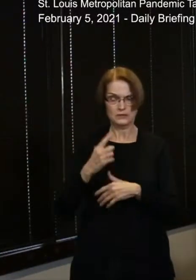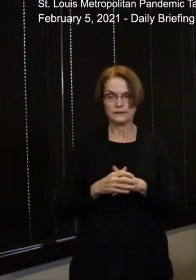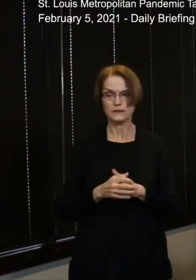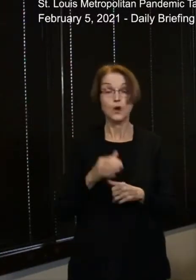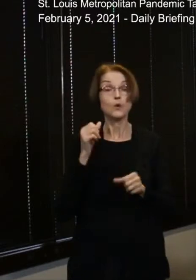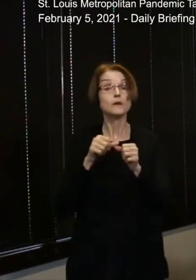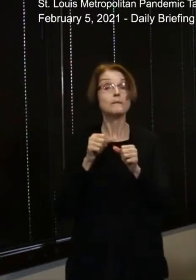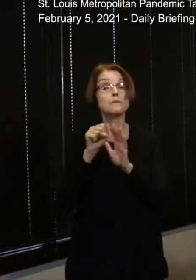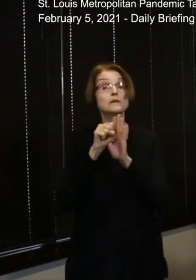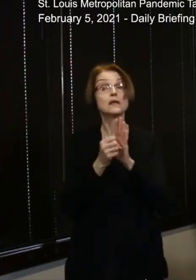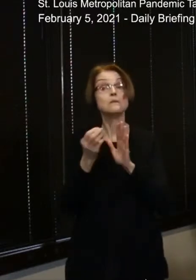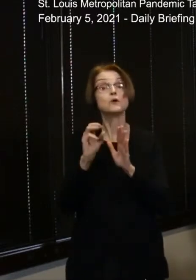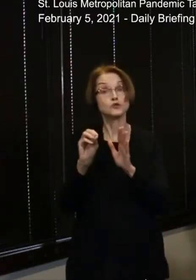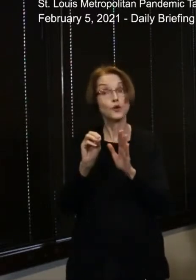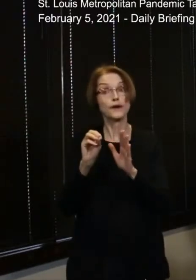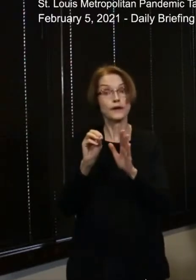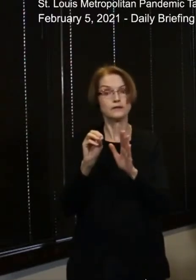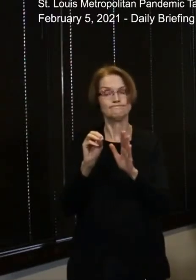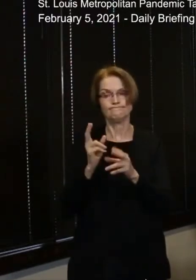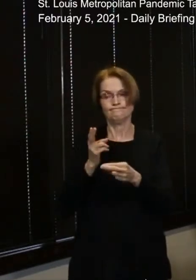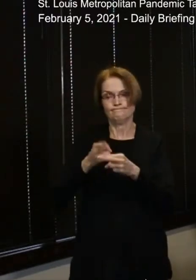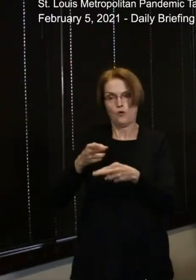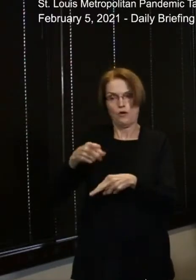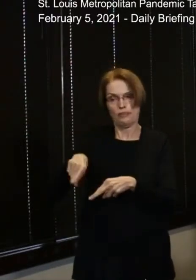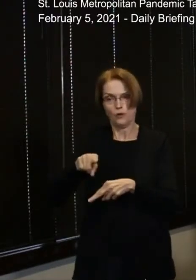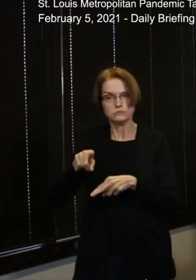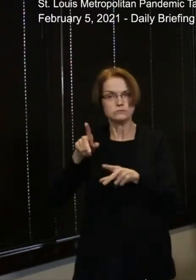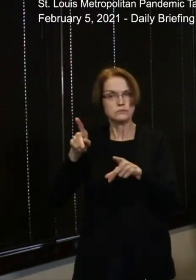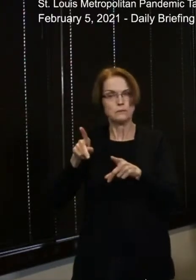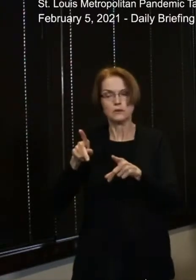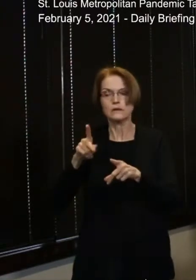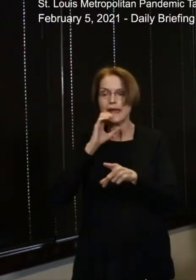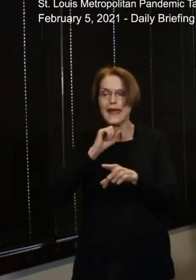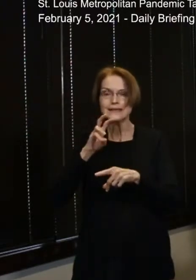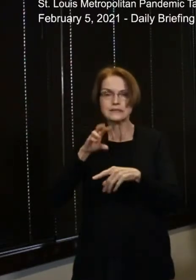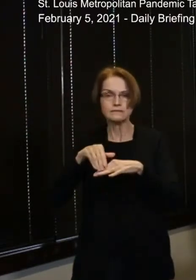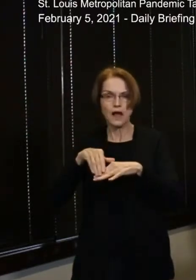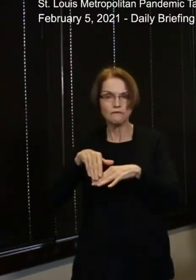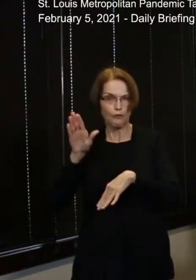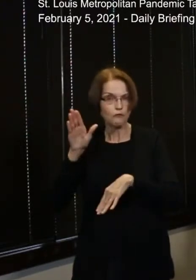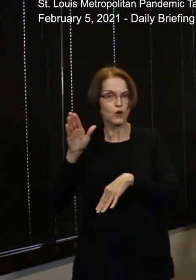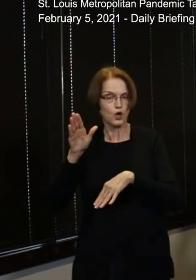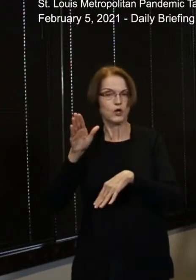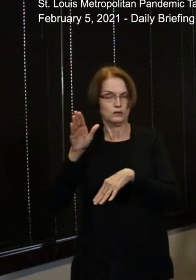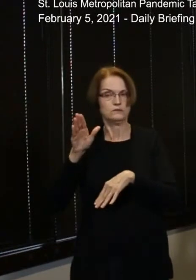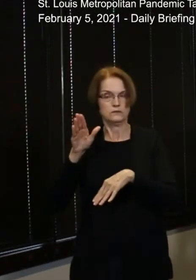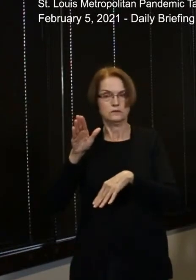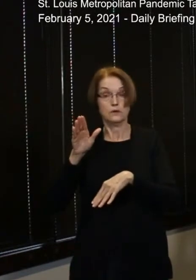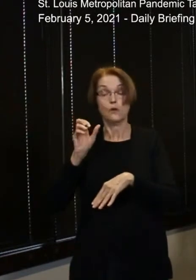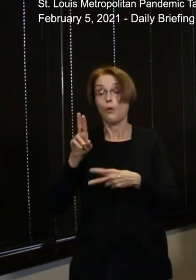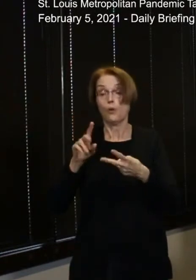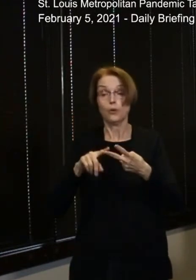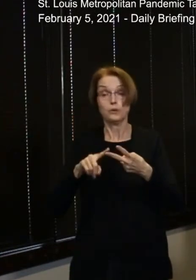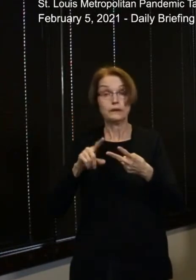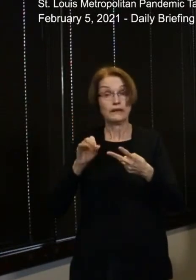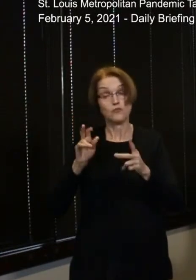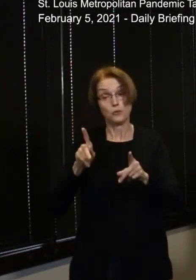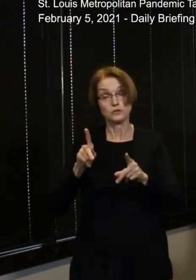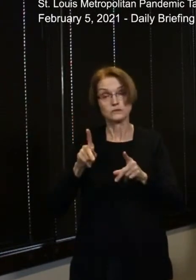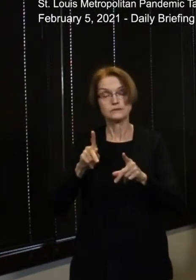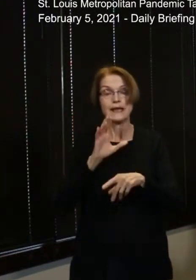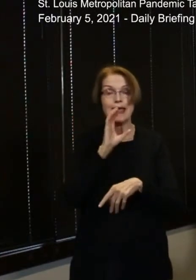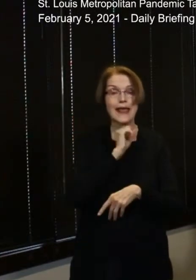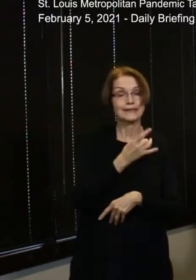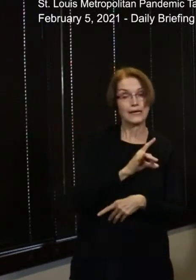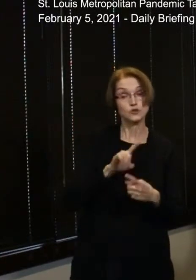the state has designated these as persons that are 65 years of age or older, or if a person is 18